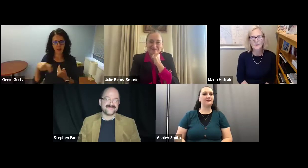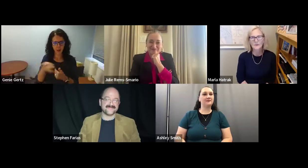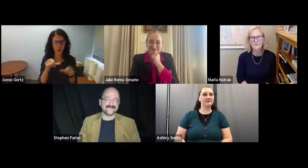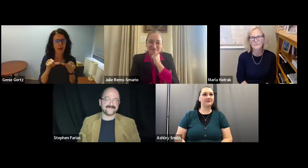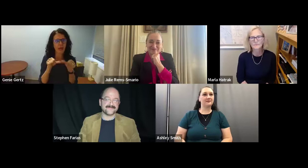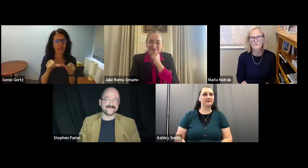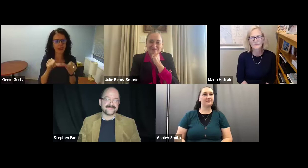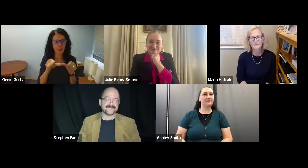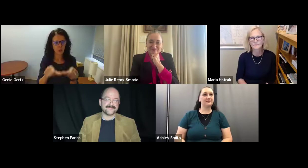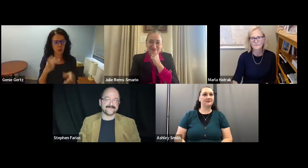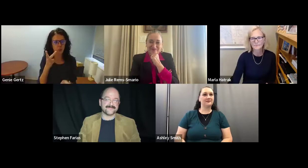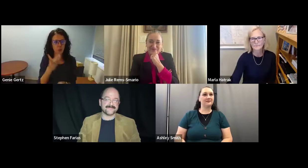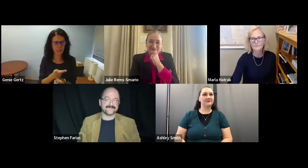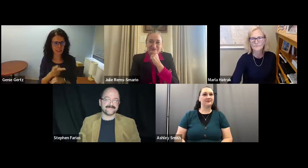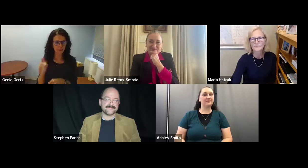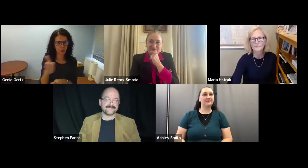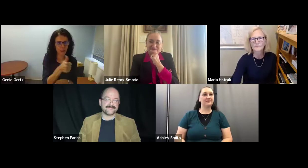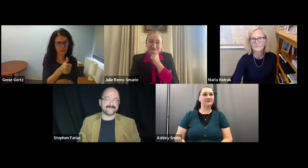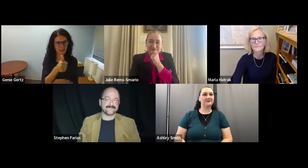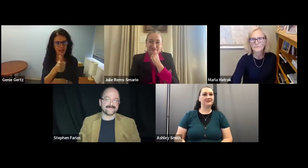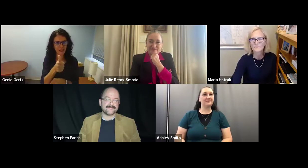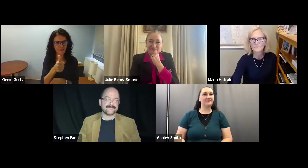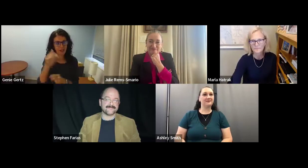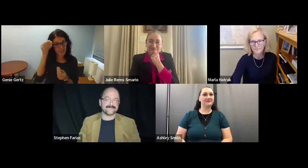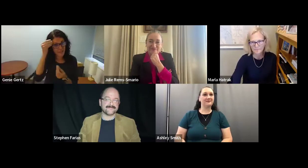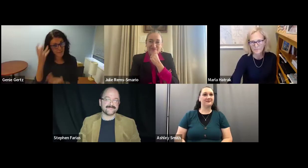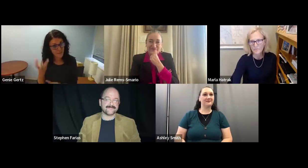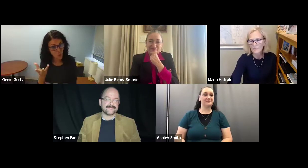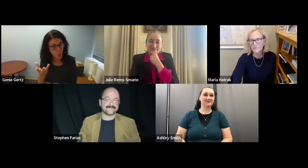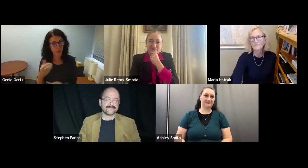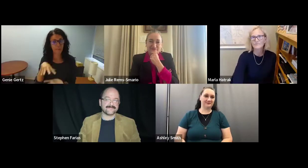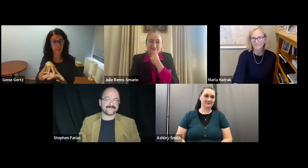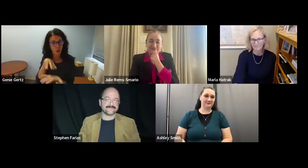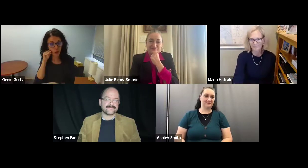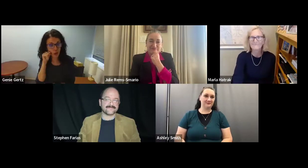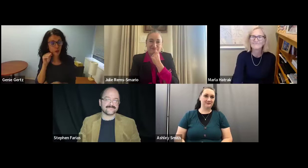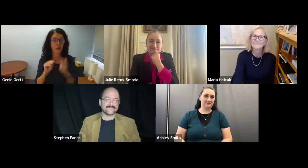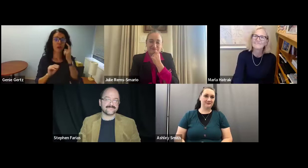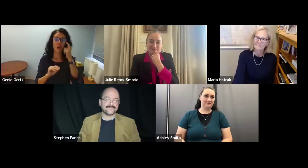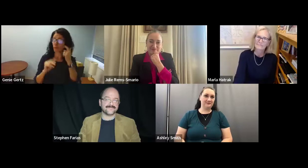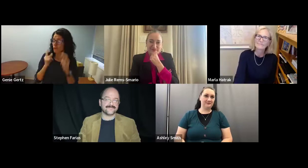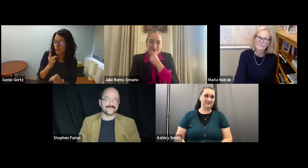good example of how you can continue to keep yourselves informed